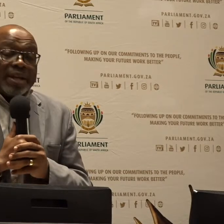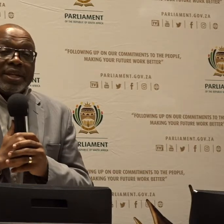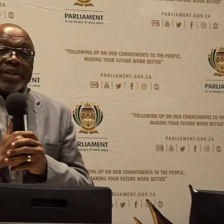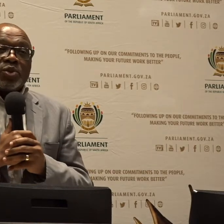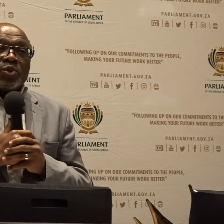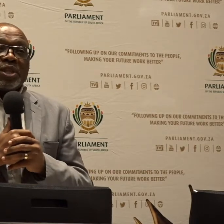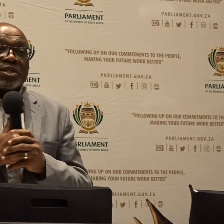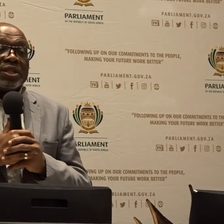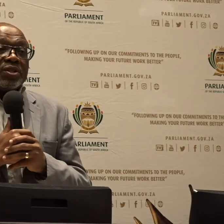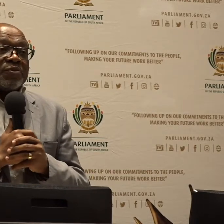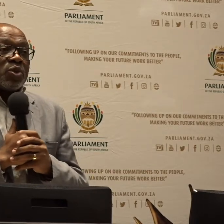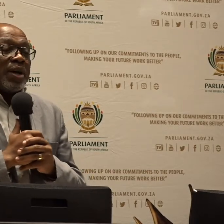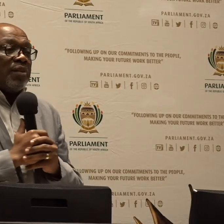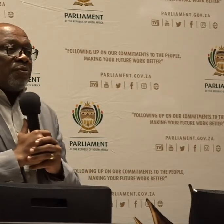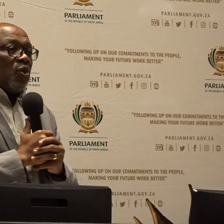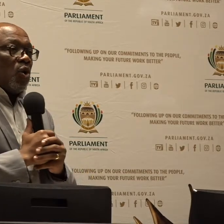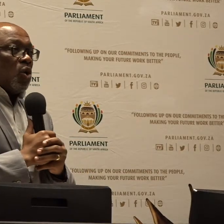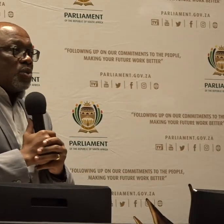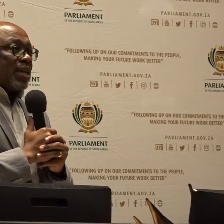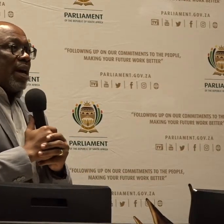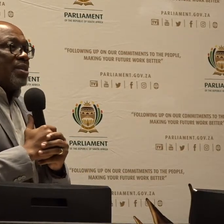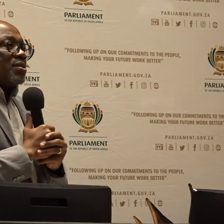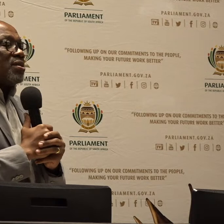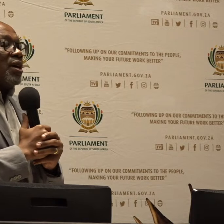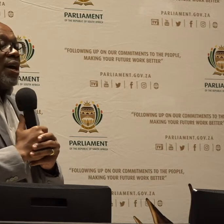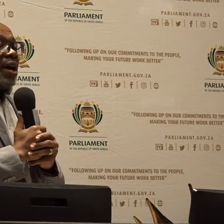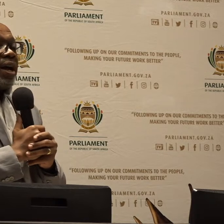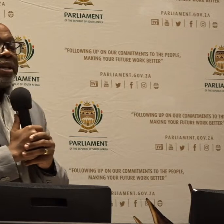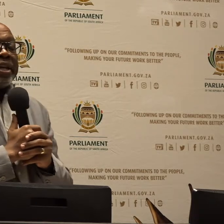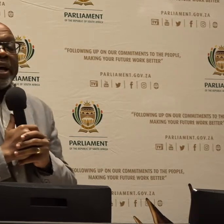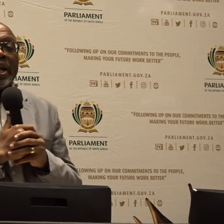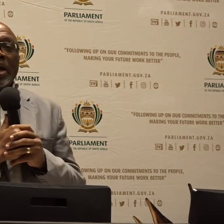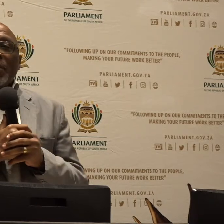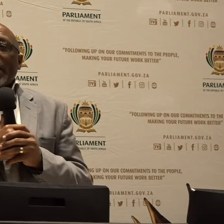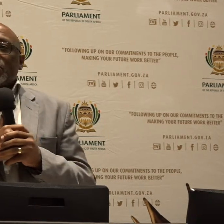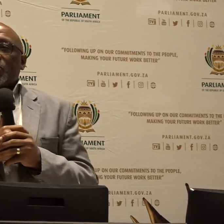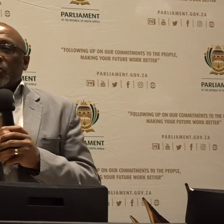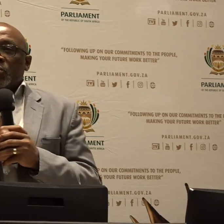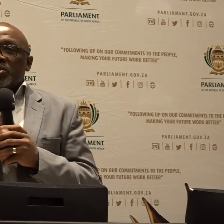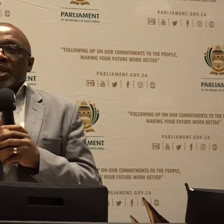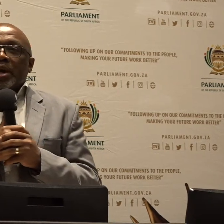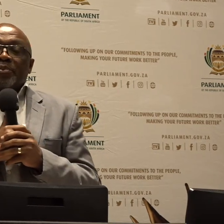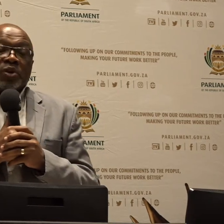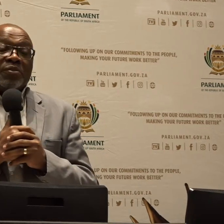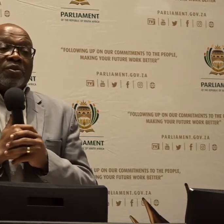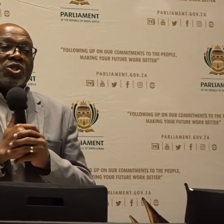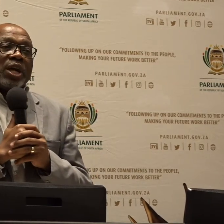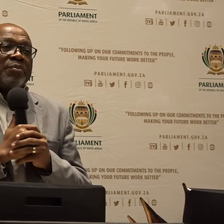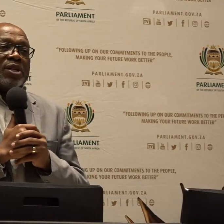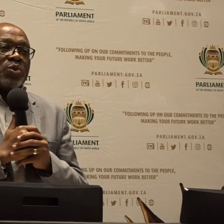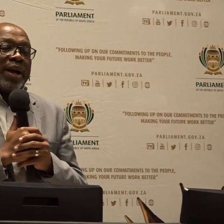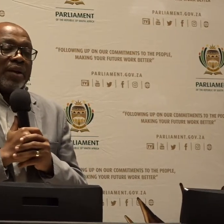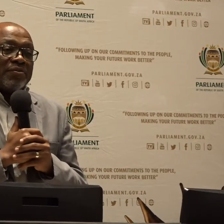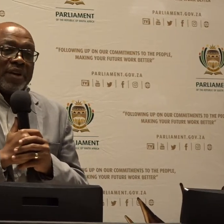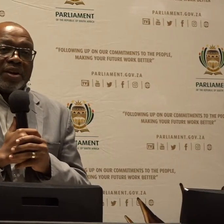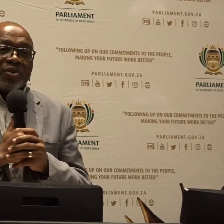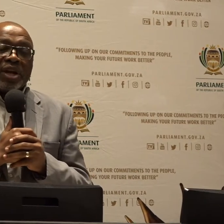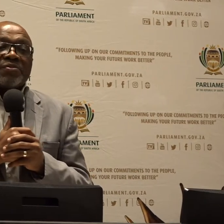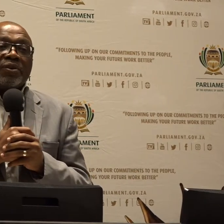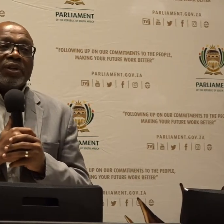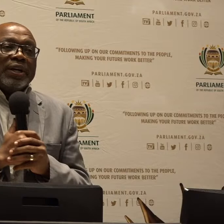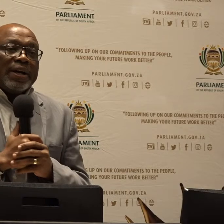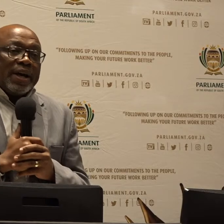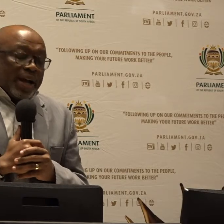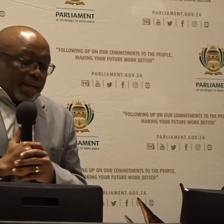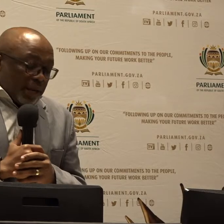and to the city of tshwane for hosting us and allowing us to use their beautiful Chambers we are